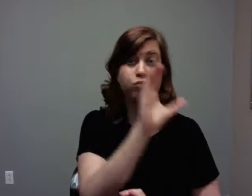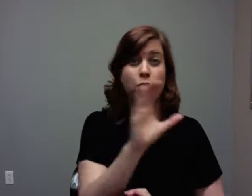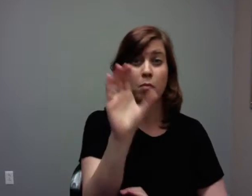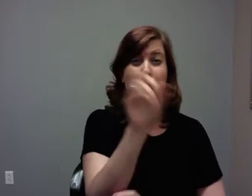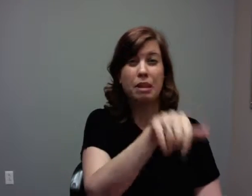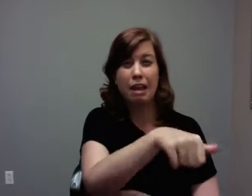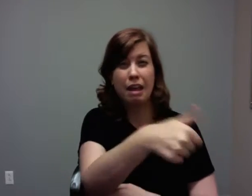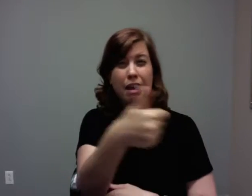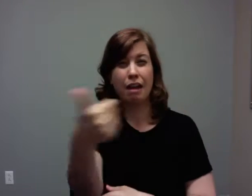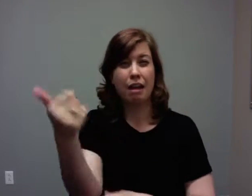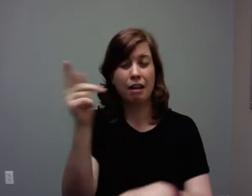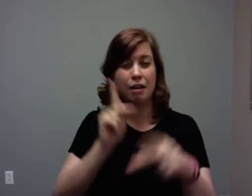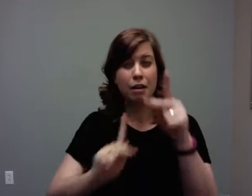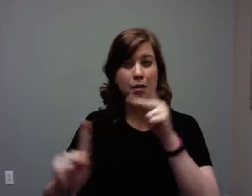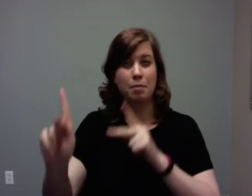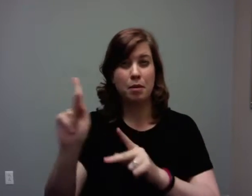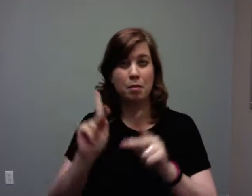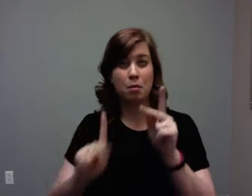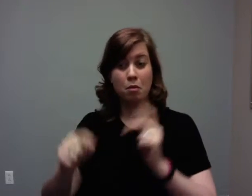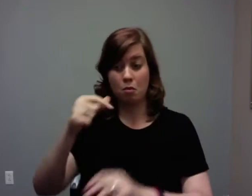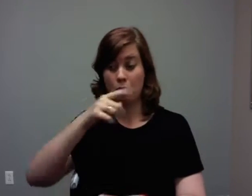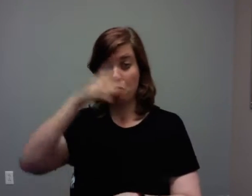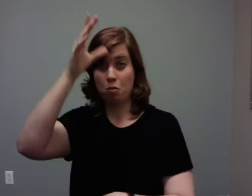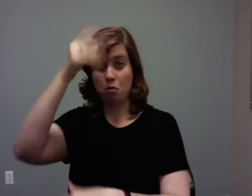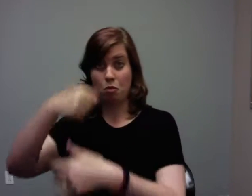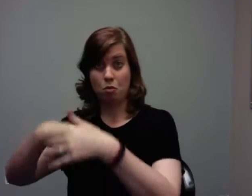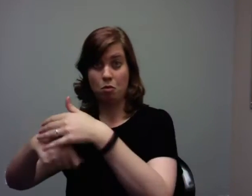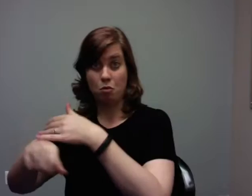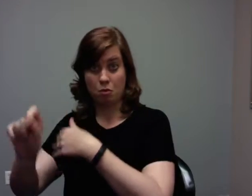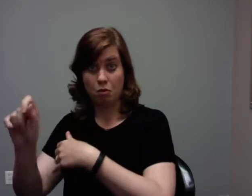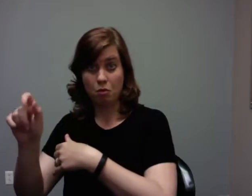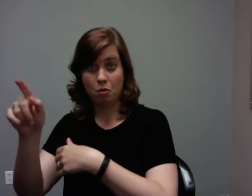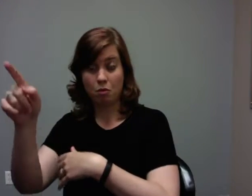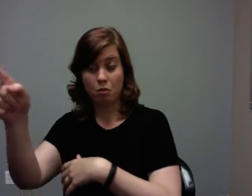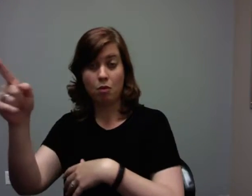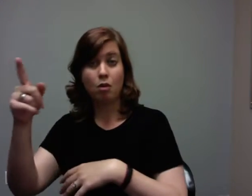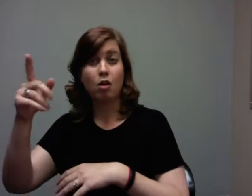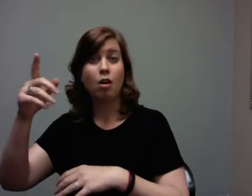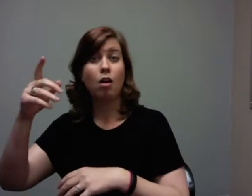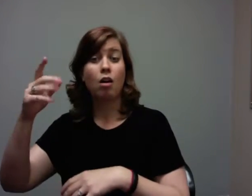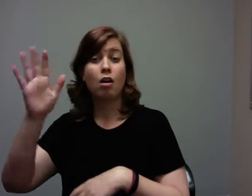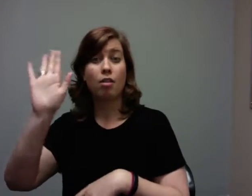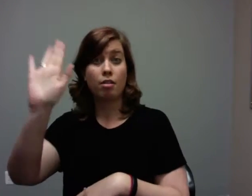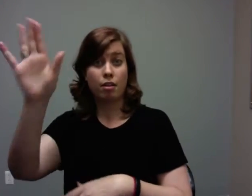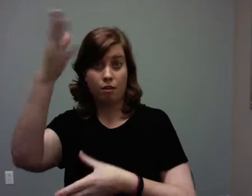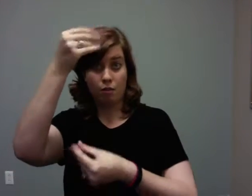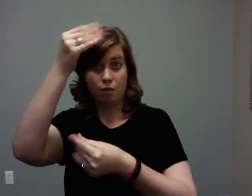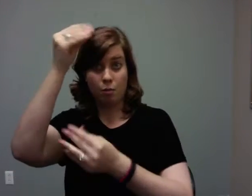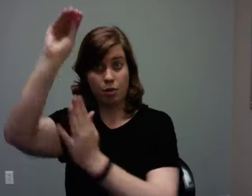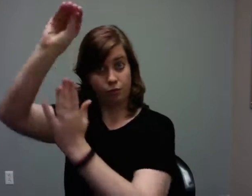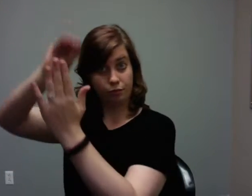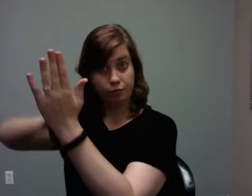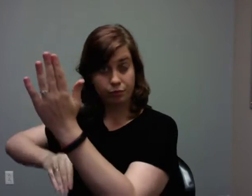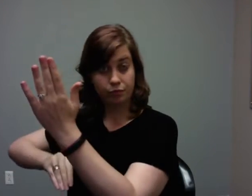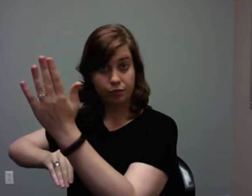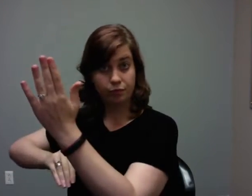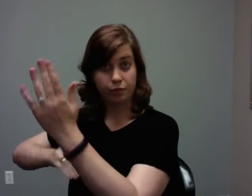that site who is looking for their child also has put in the information that they know. And obviously,